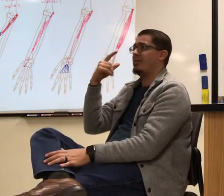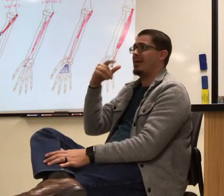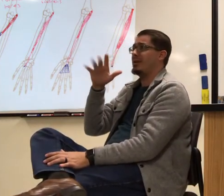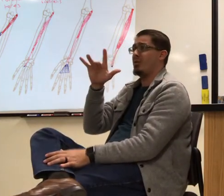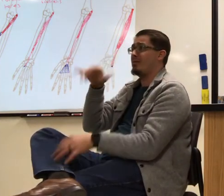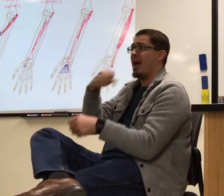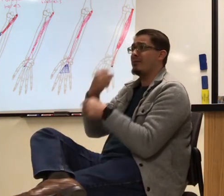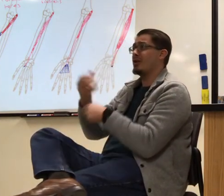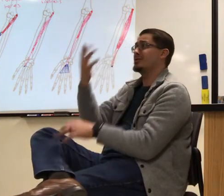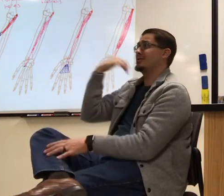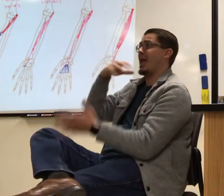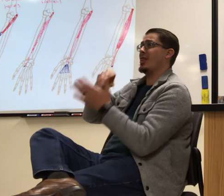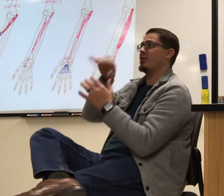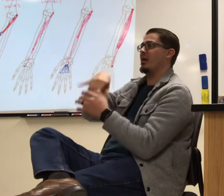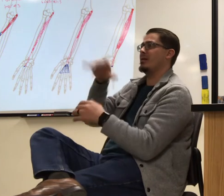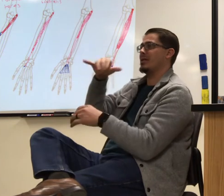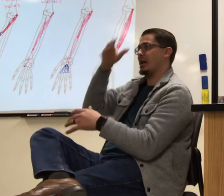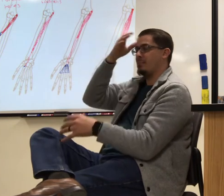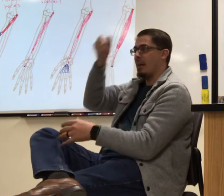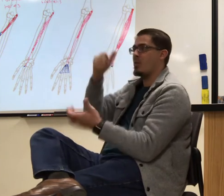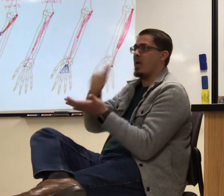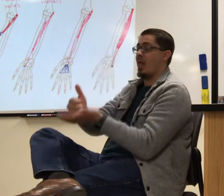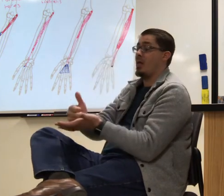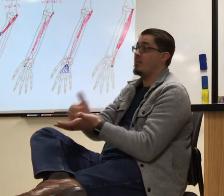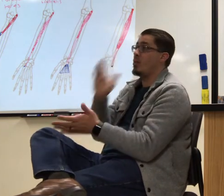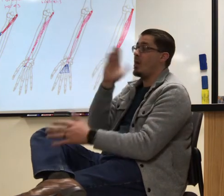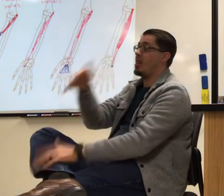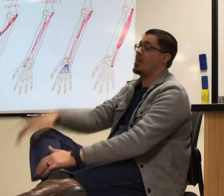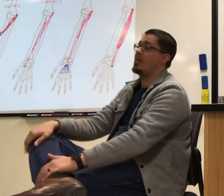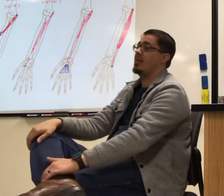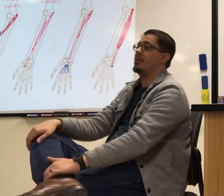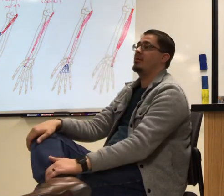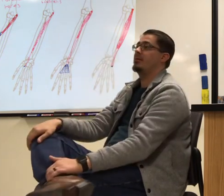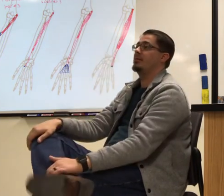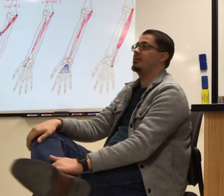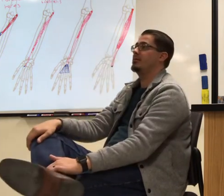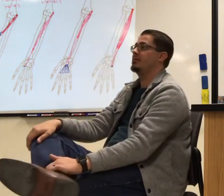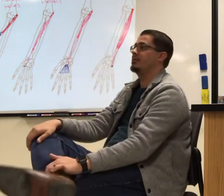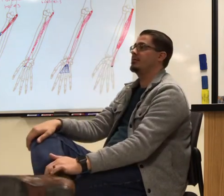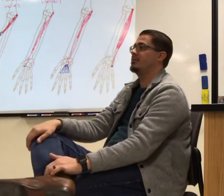ago. It's like memory burn. It really does help some people.